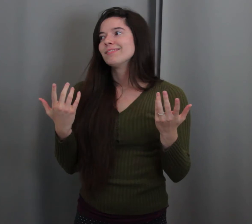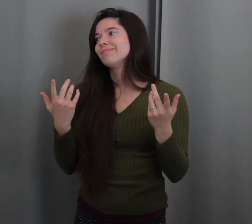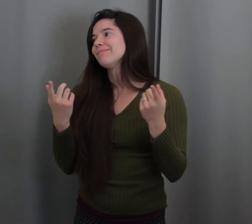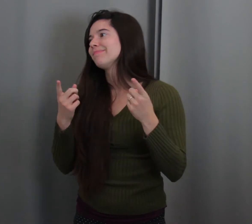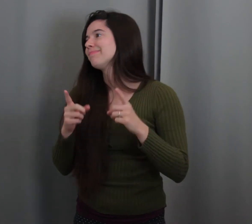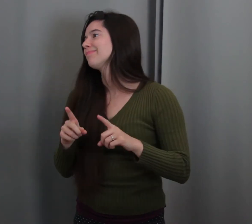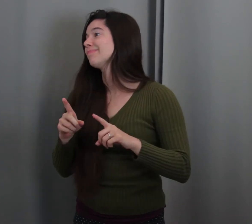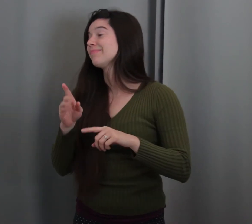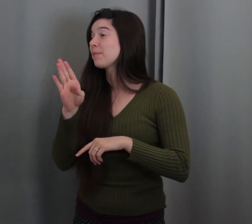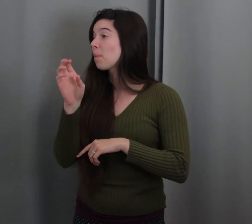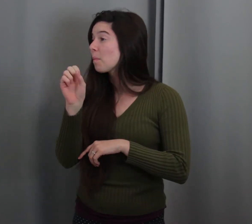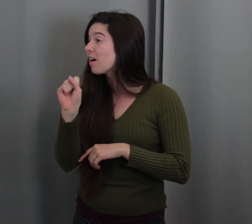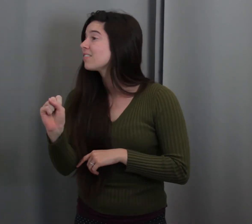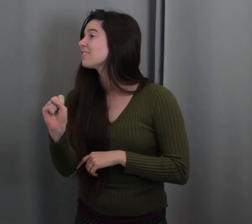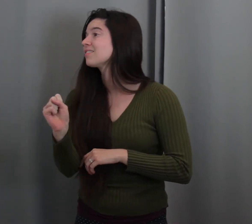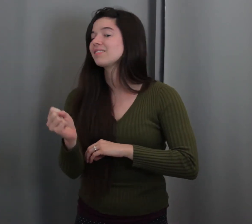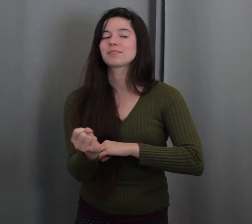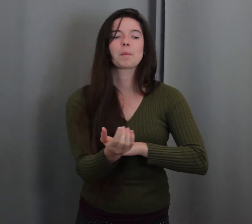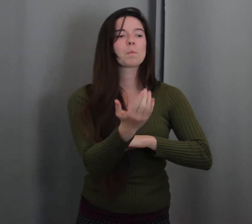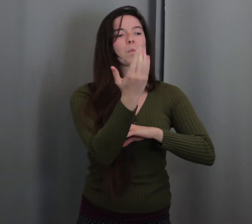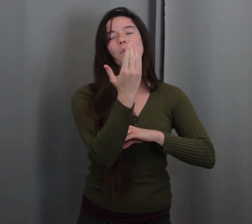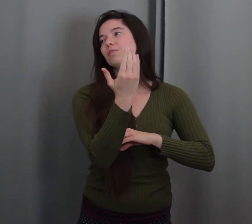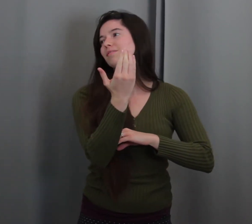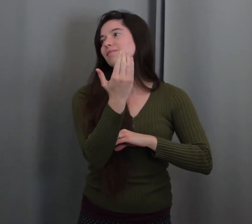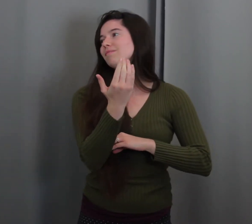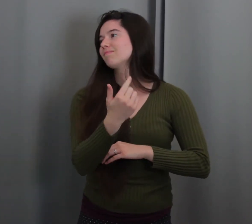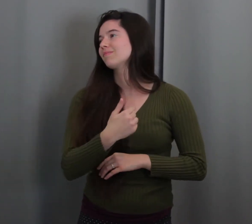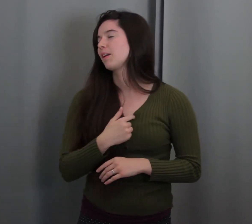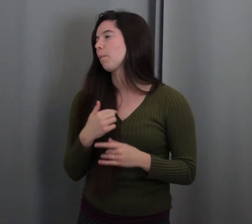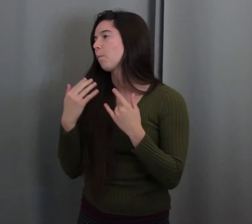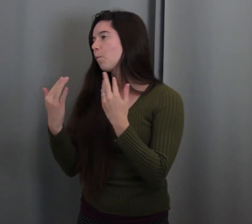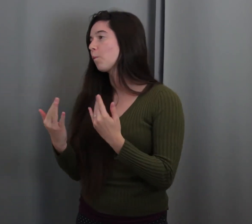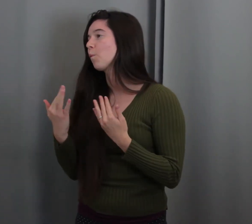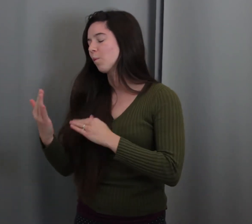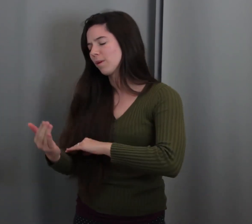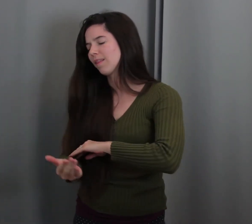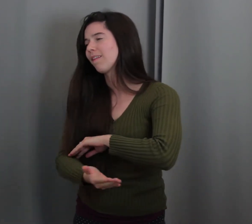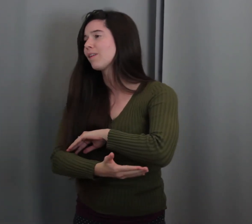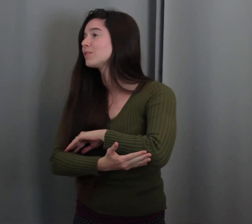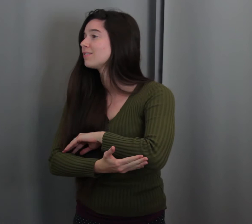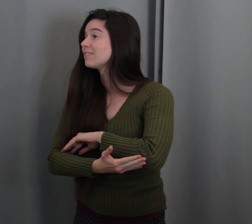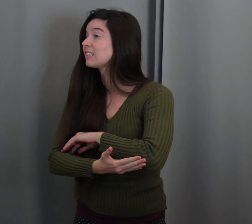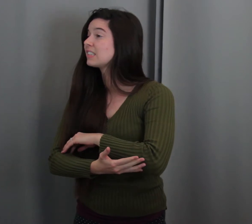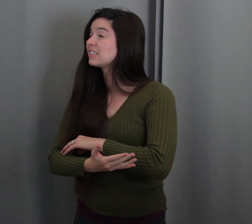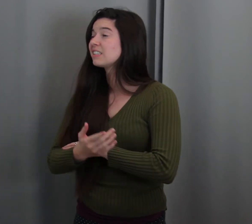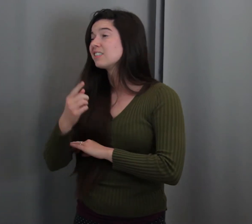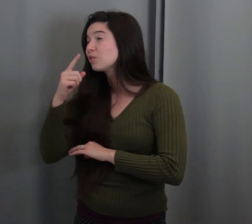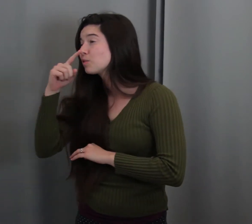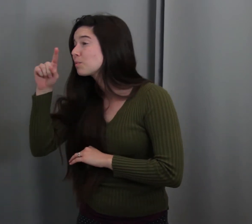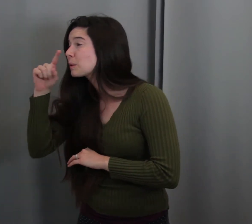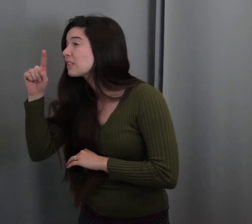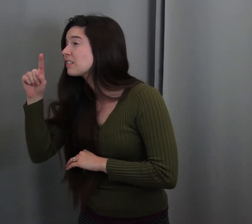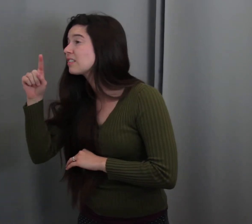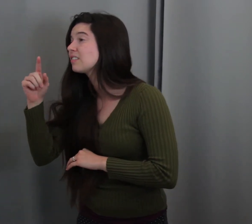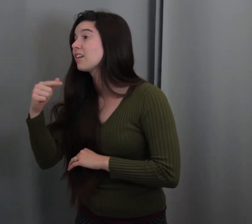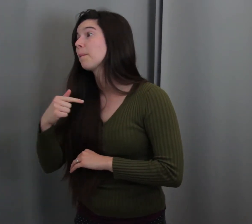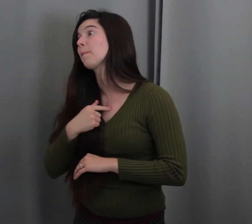He told me he'd been hunting for a room since noon, but with